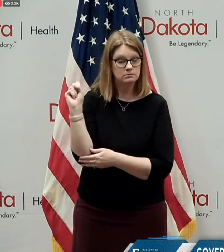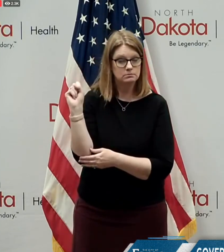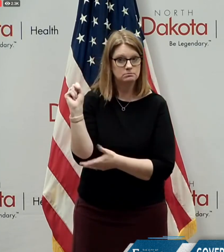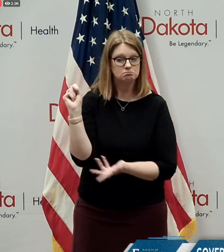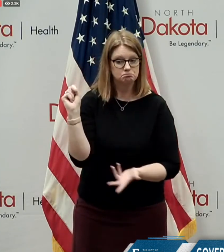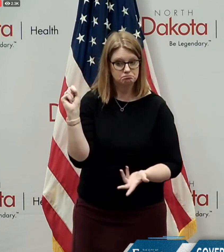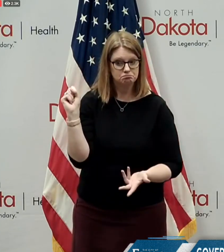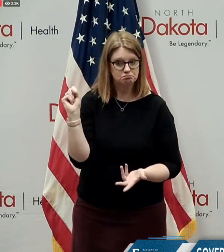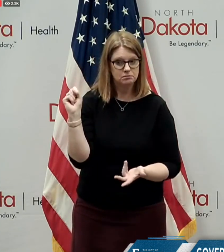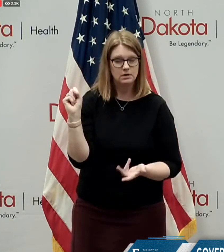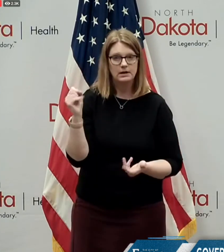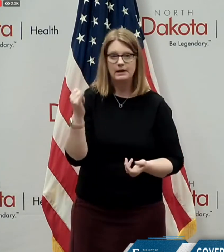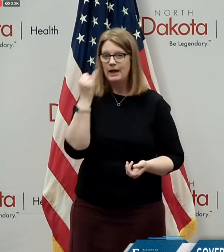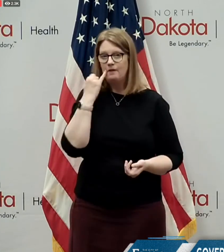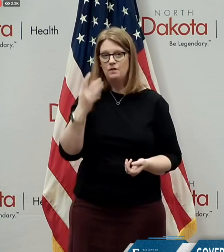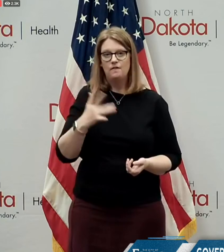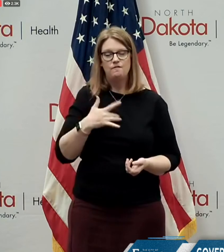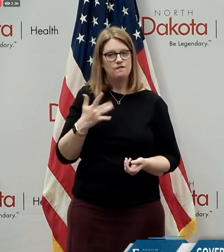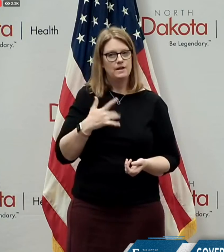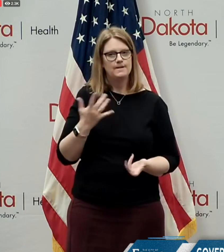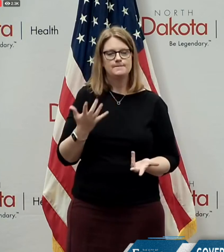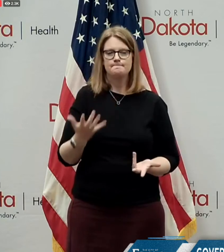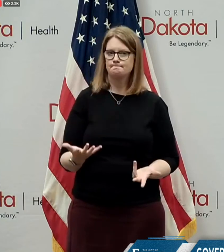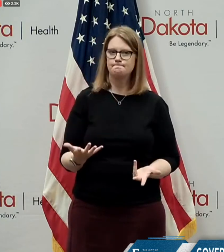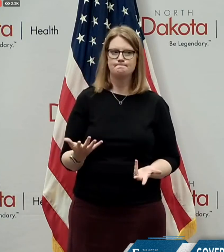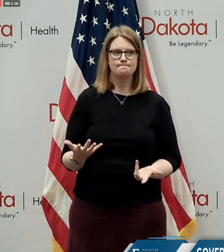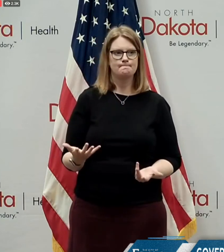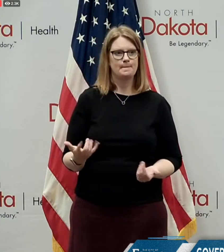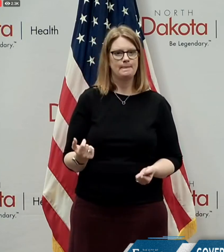every reason, whether you feel like you've got a